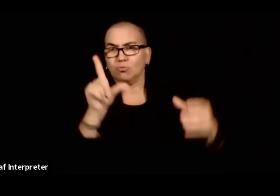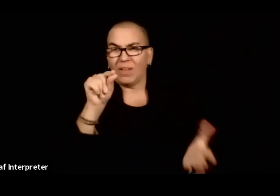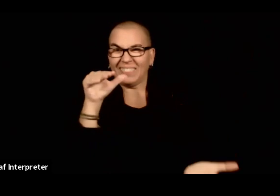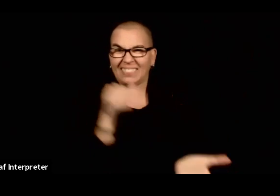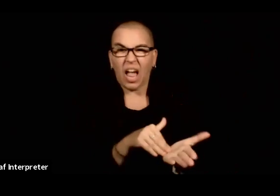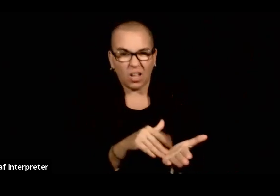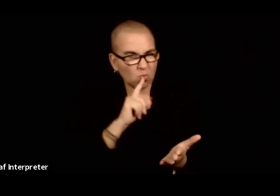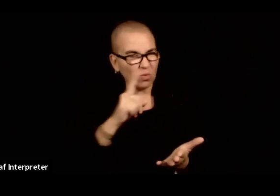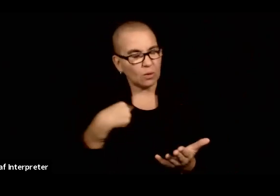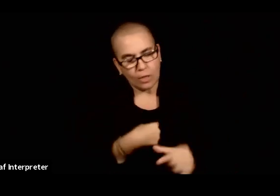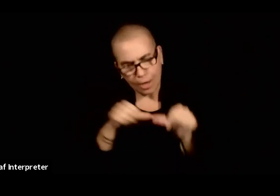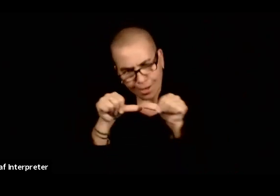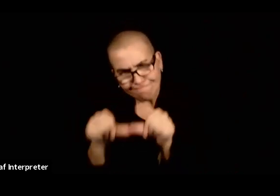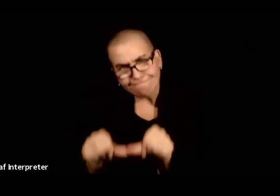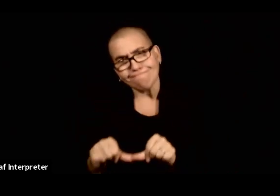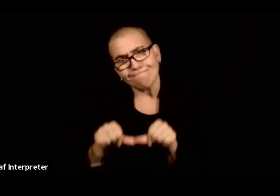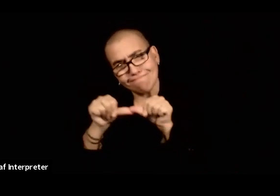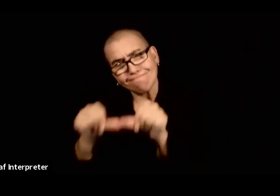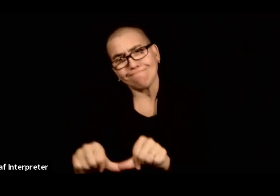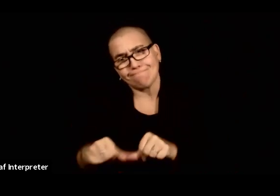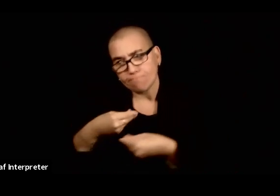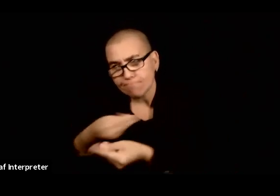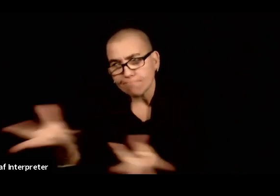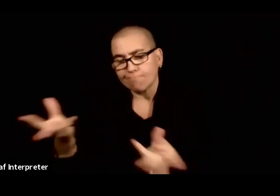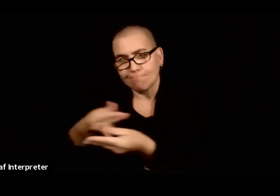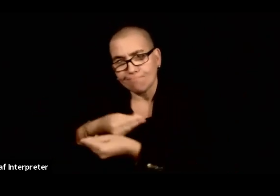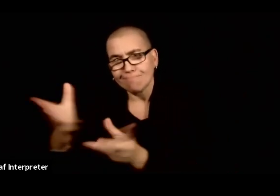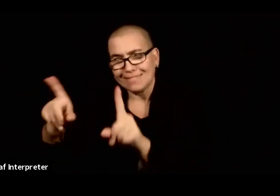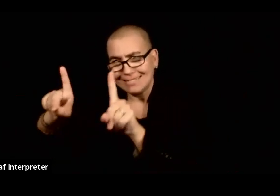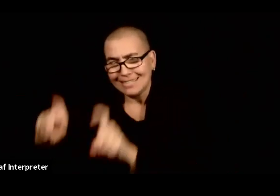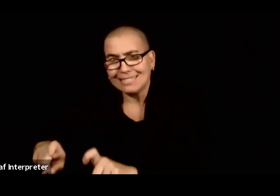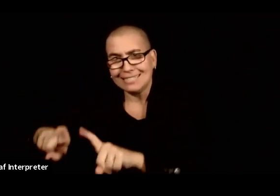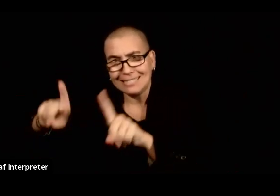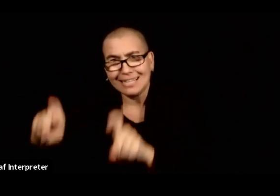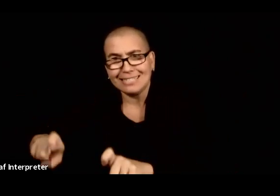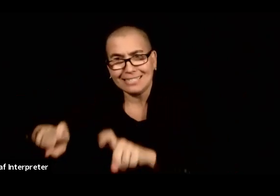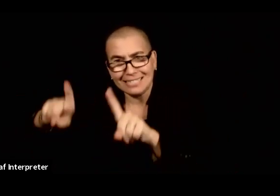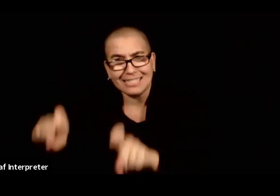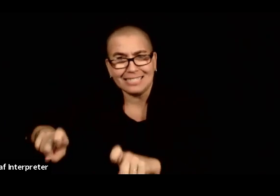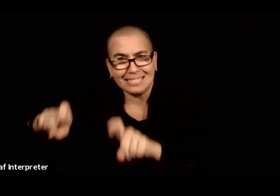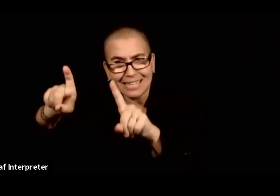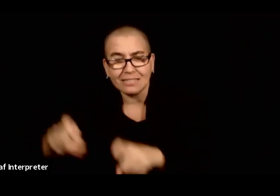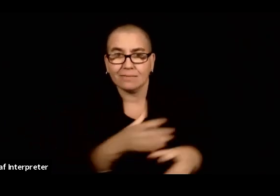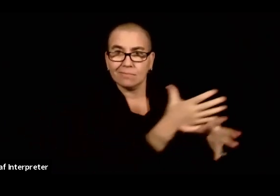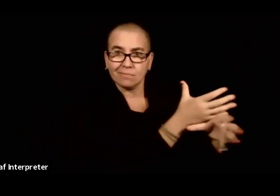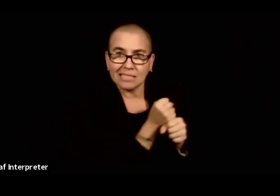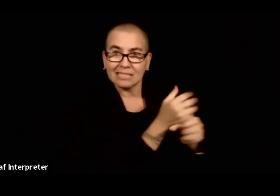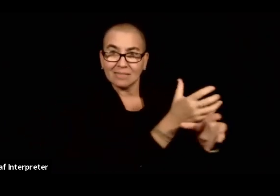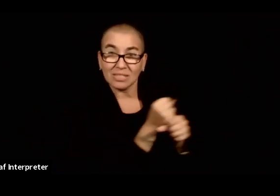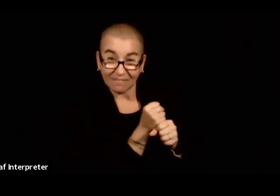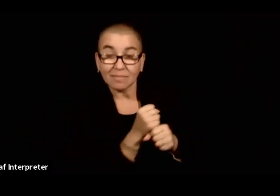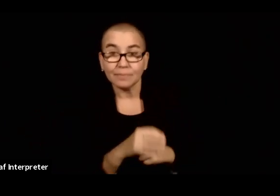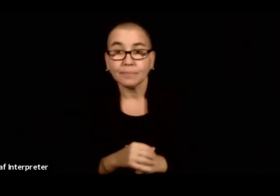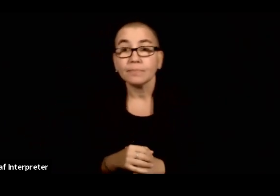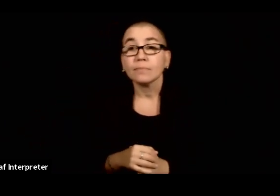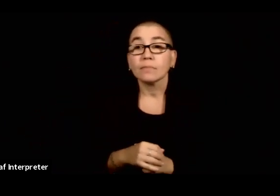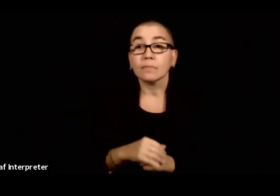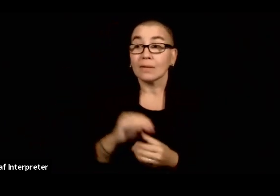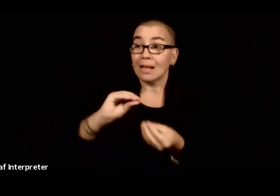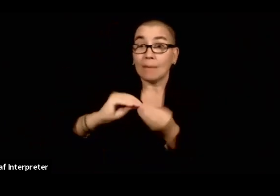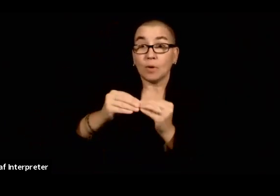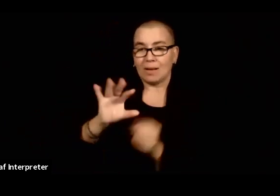in cases week over week. So total testing increased 9.5% from a week prior, and